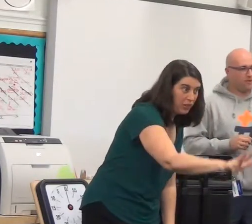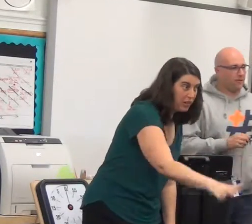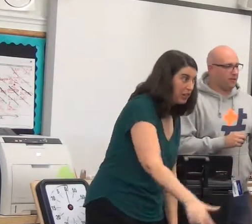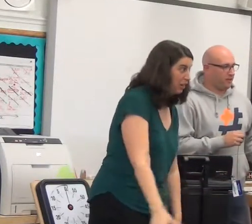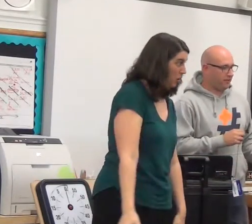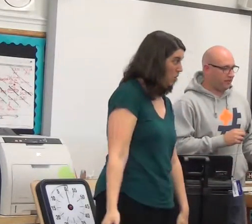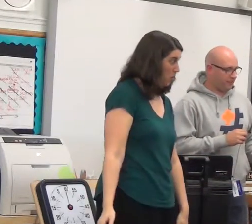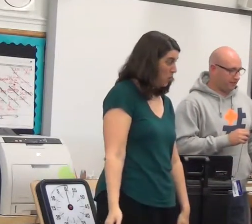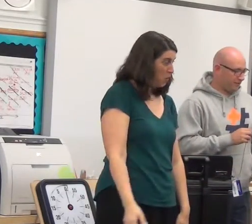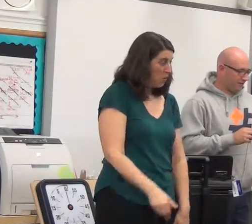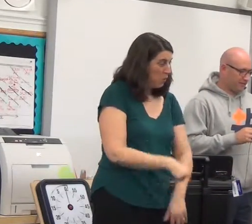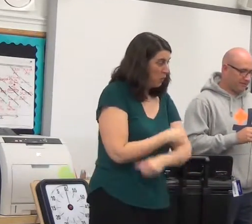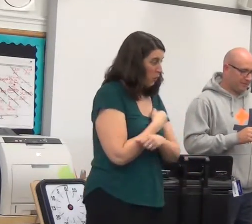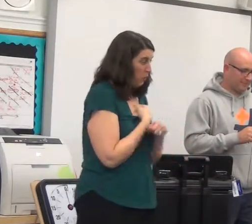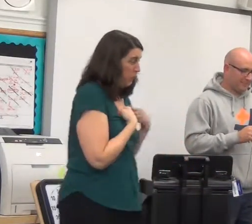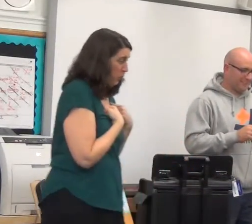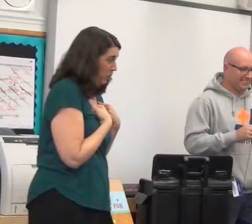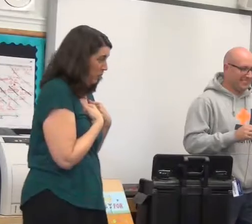One, two, three.